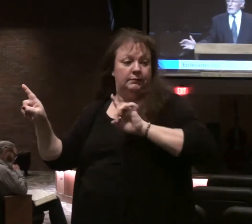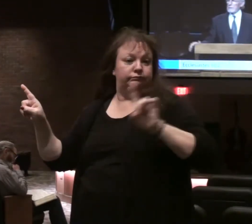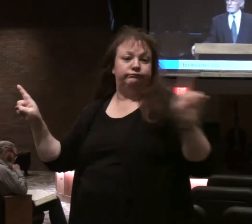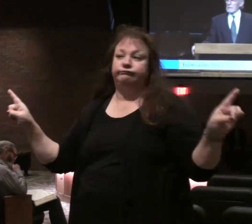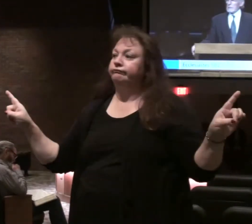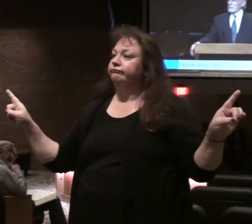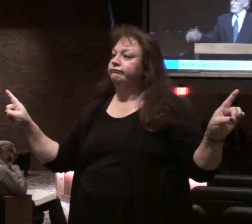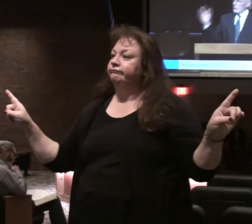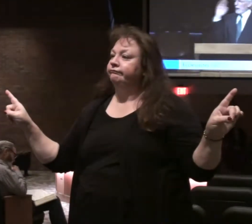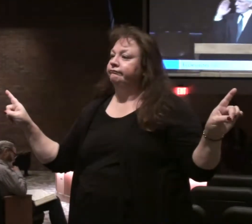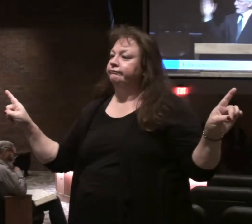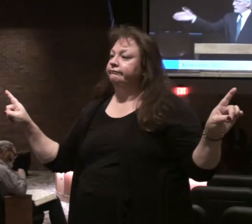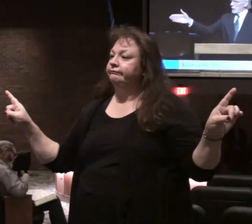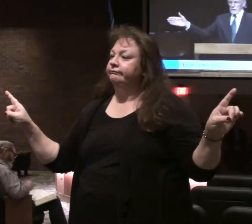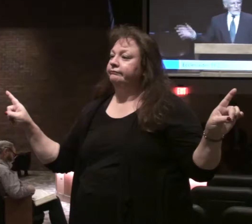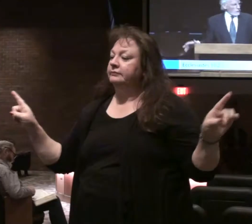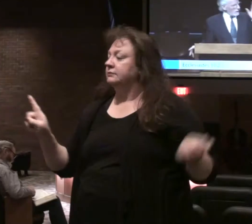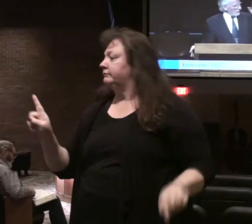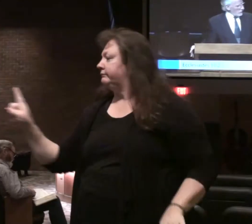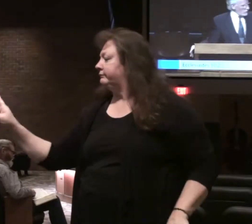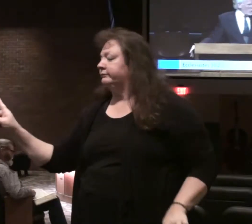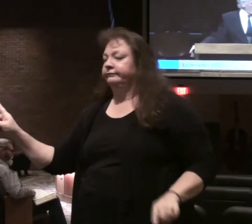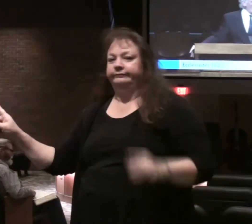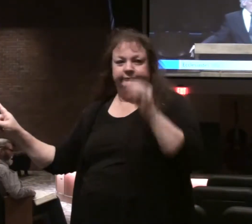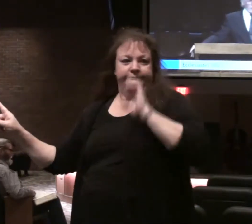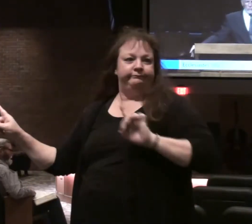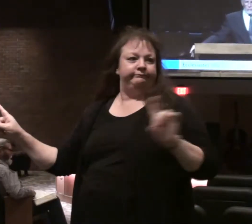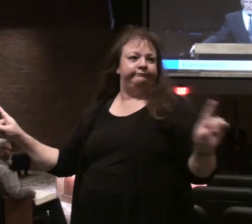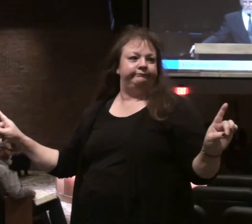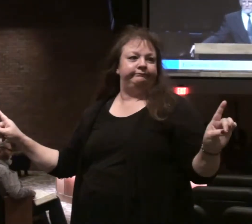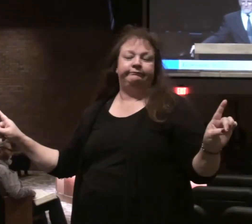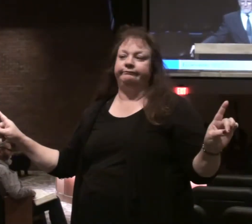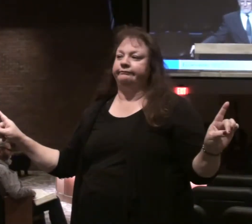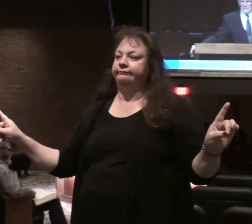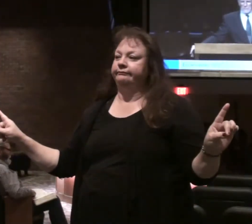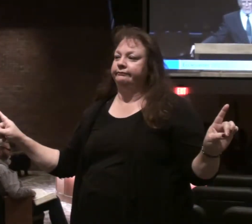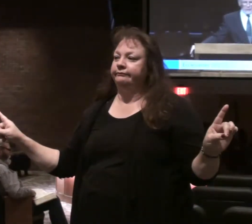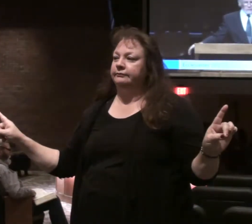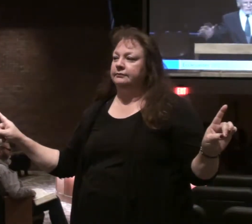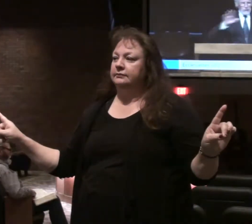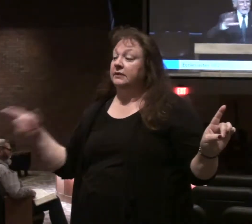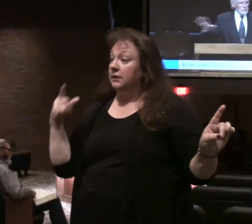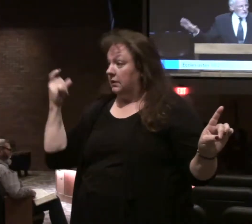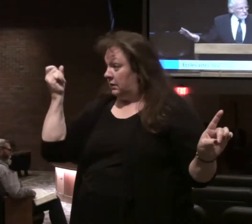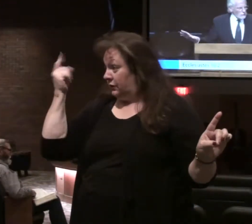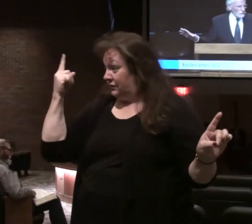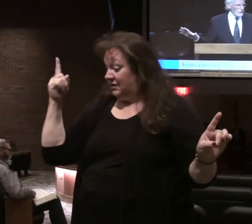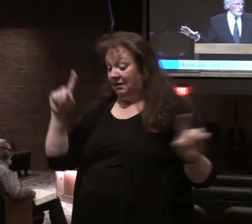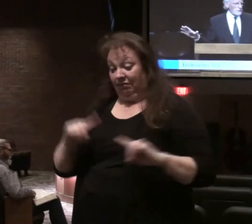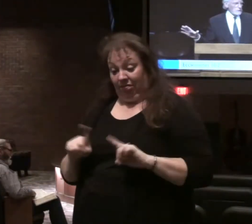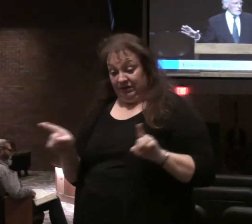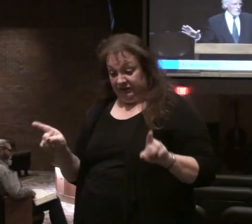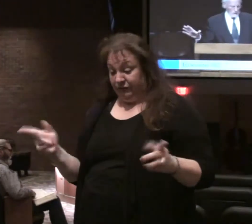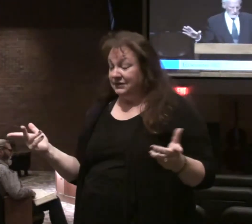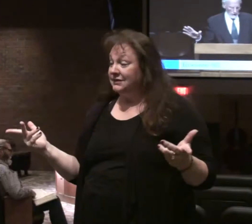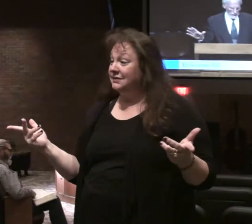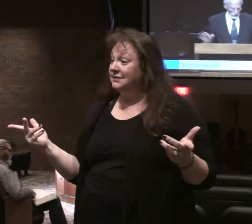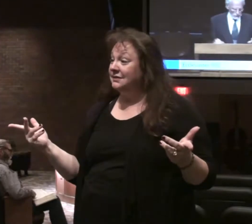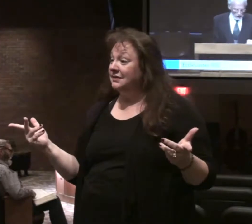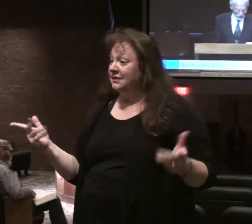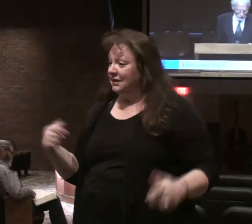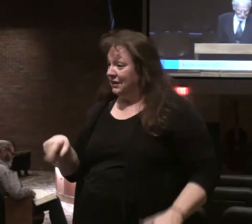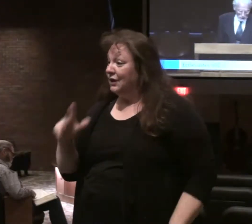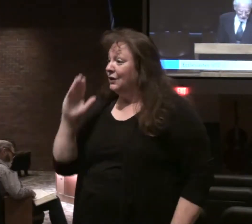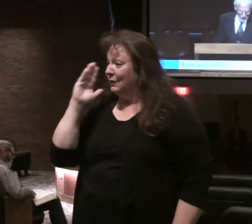the point. So the wise man's going this way, the foolish man's going this way. We understand the difference here. And